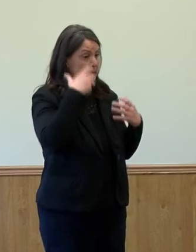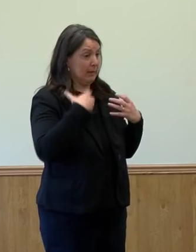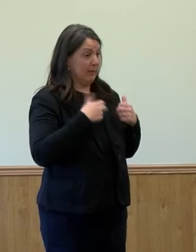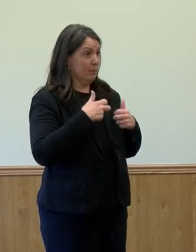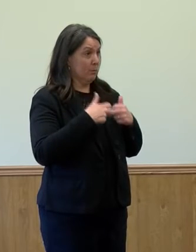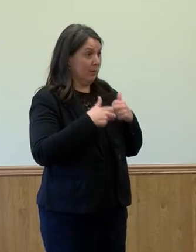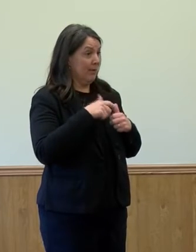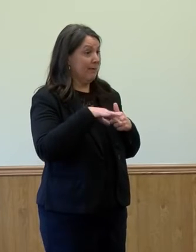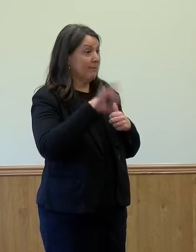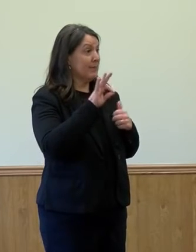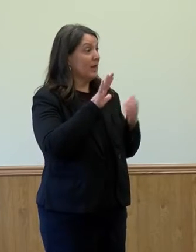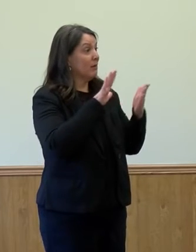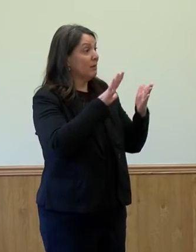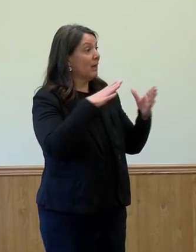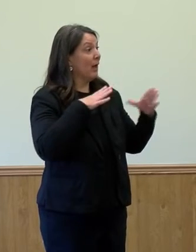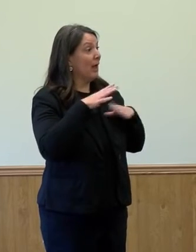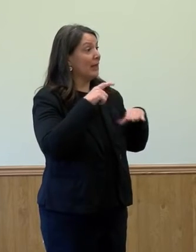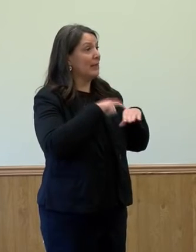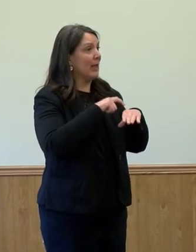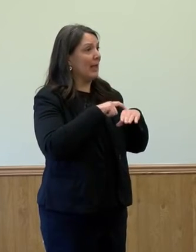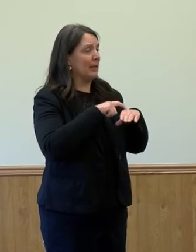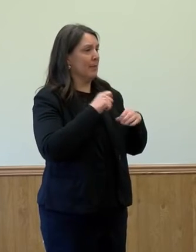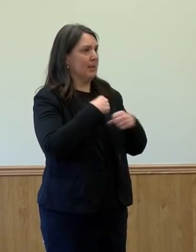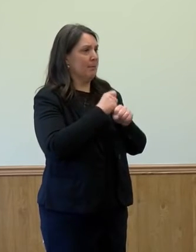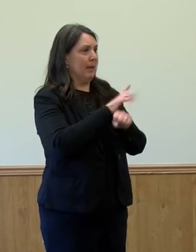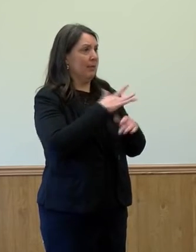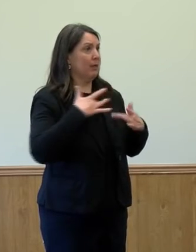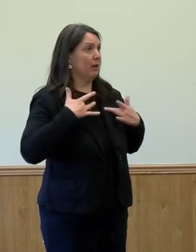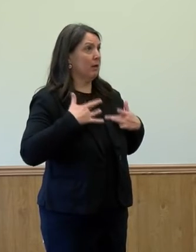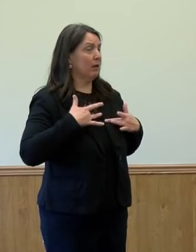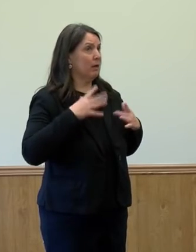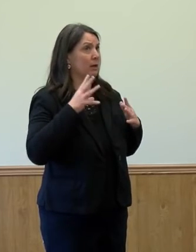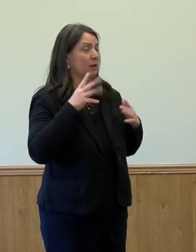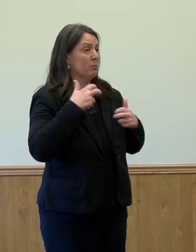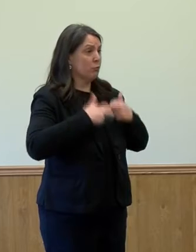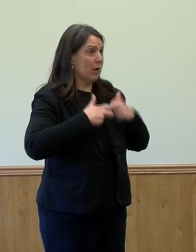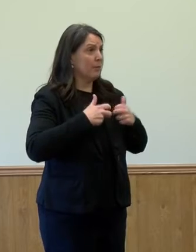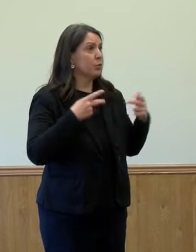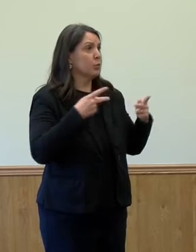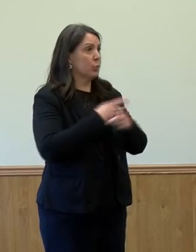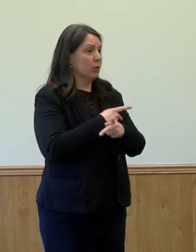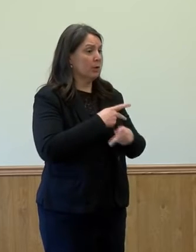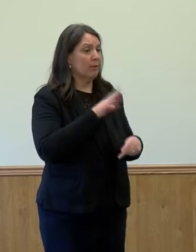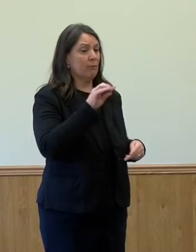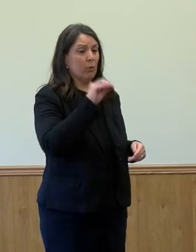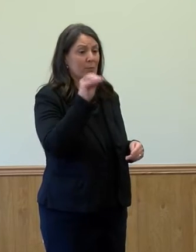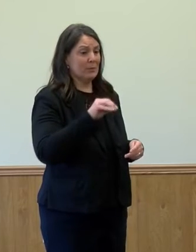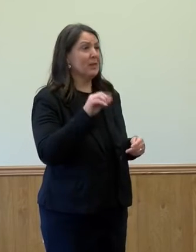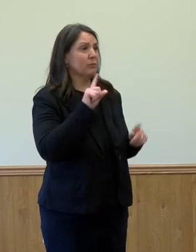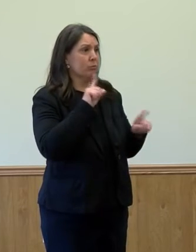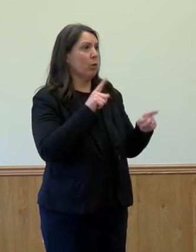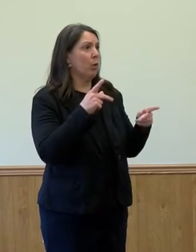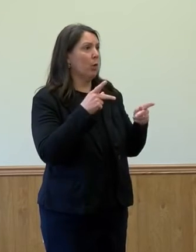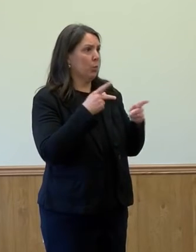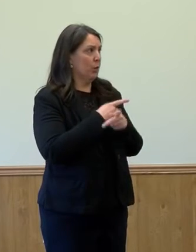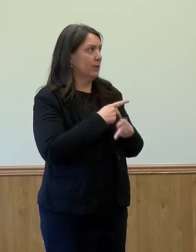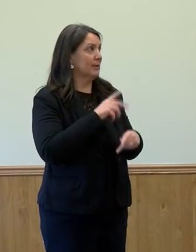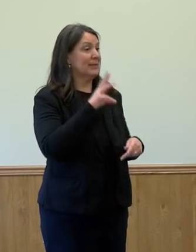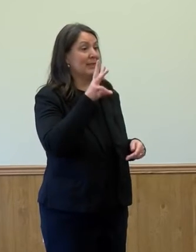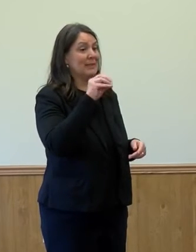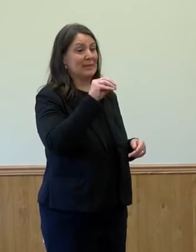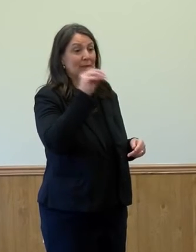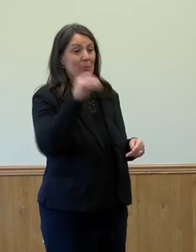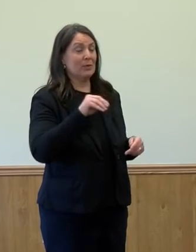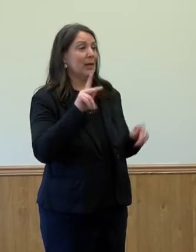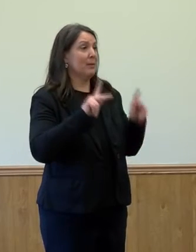found that the holidays made their symptoms a lot worse, and 40% reported somewhat worse. 66% of the respondents reported feeling